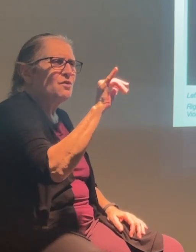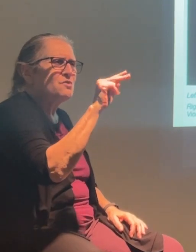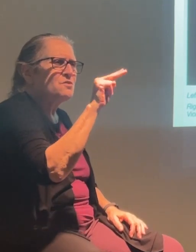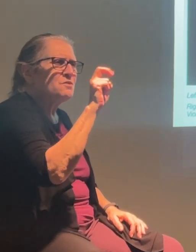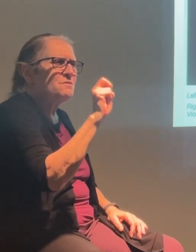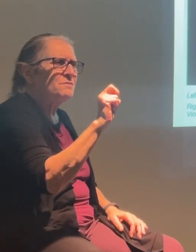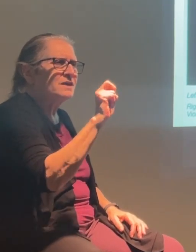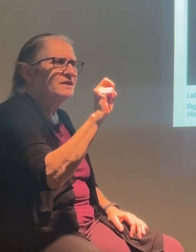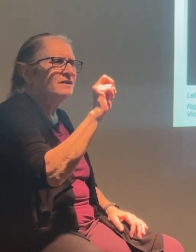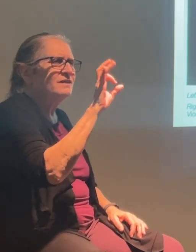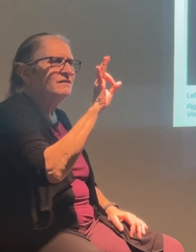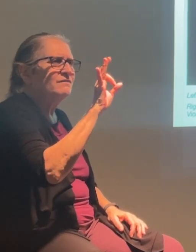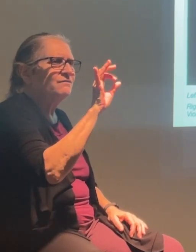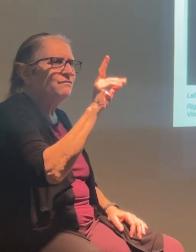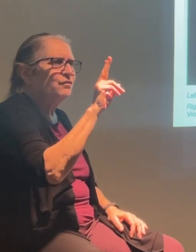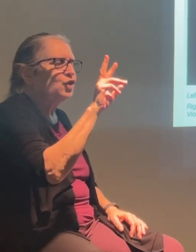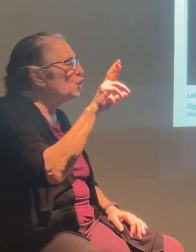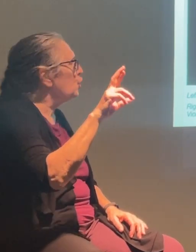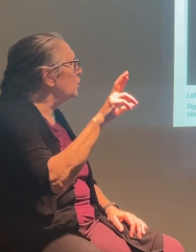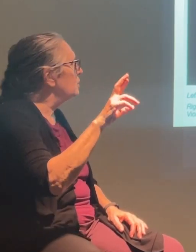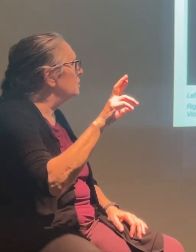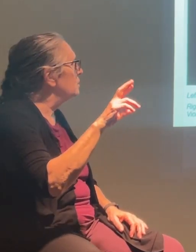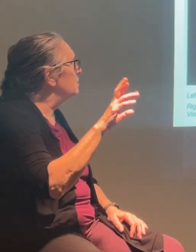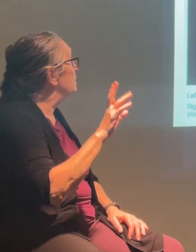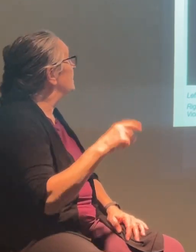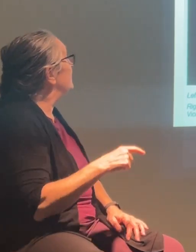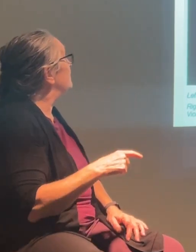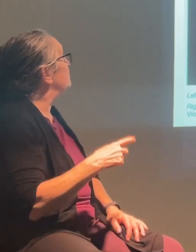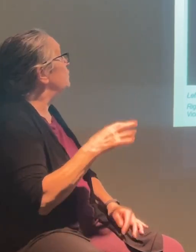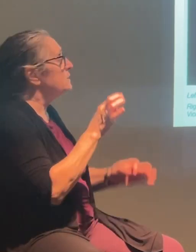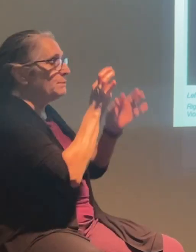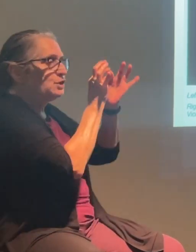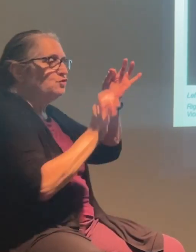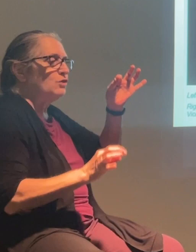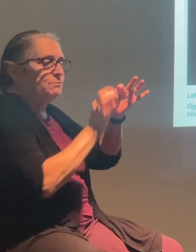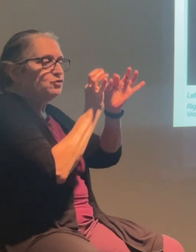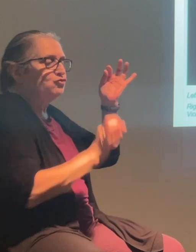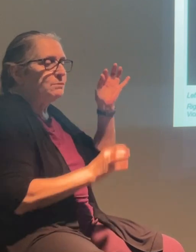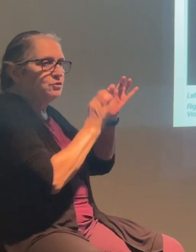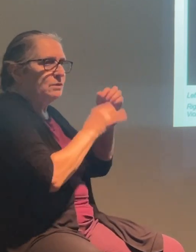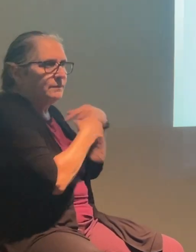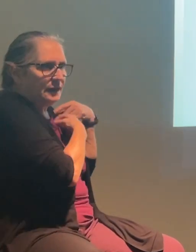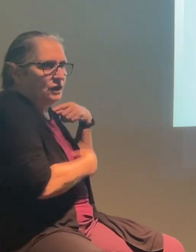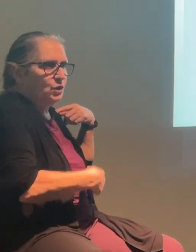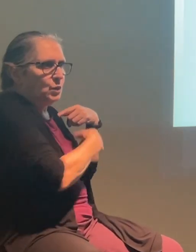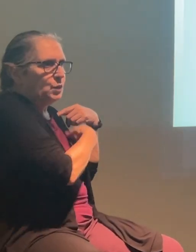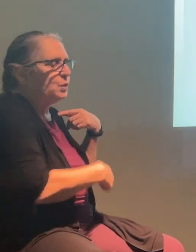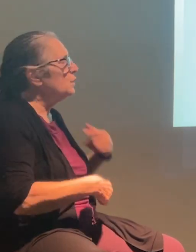in little stripped, it now acts as if it's cut in the bias. Oh yeah, it was very advanced.